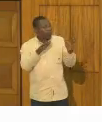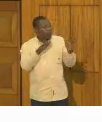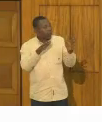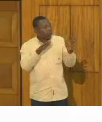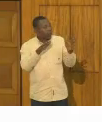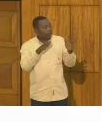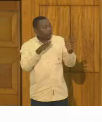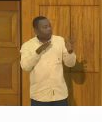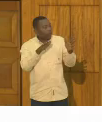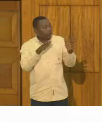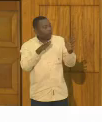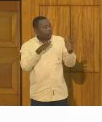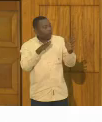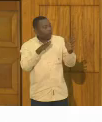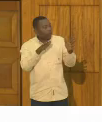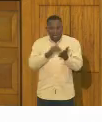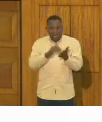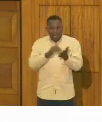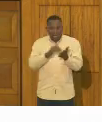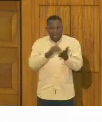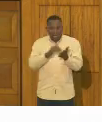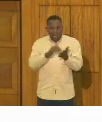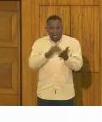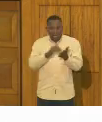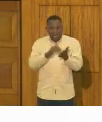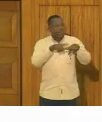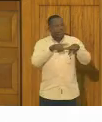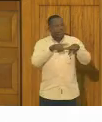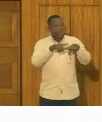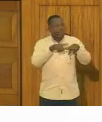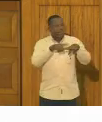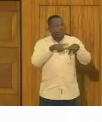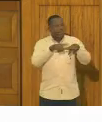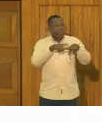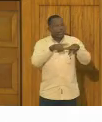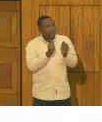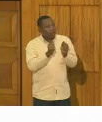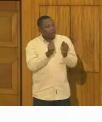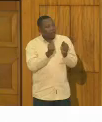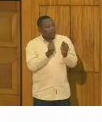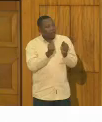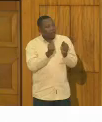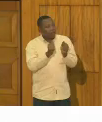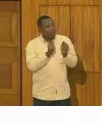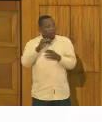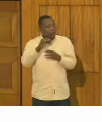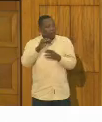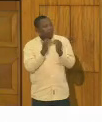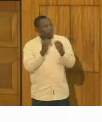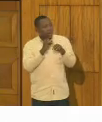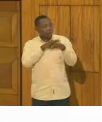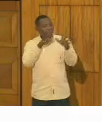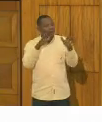that it was only HIV vaccines with high efficacy levels that were quite impactful. Cost and